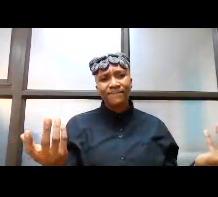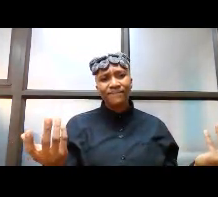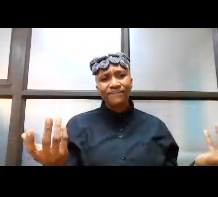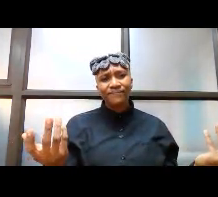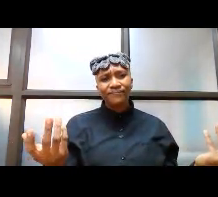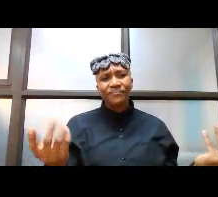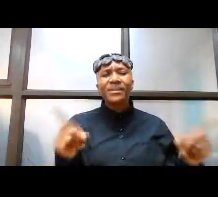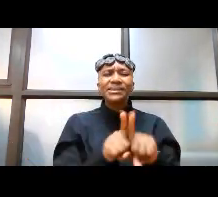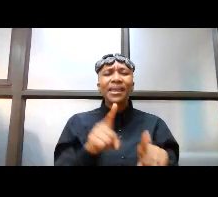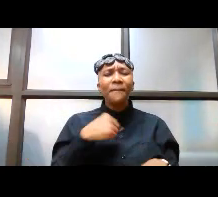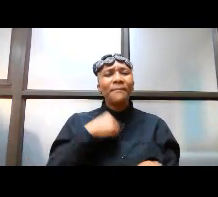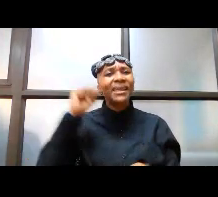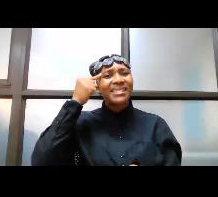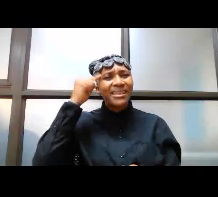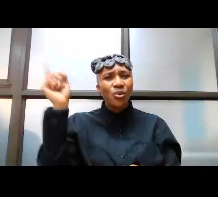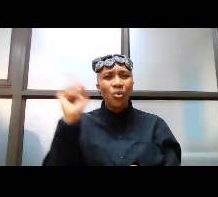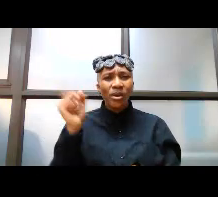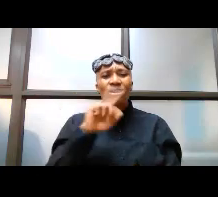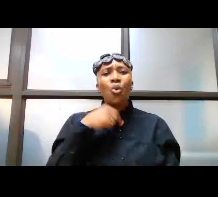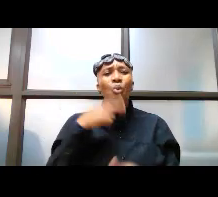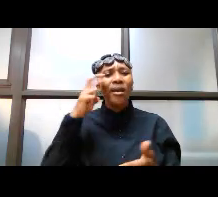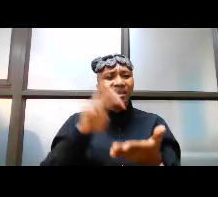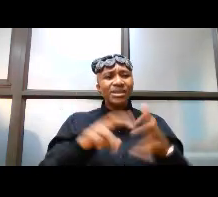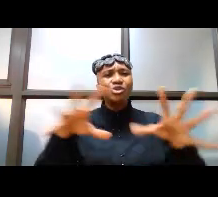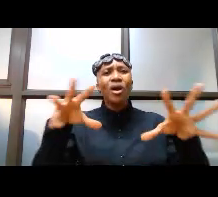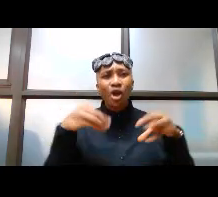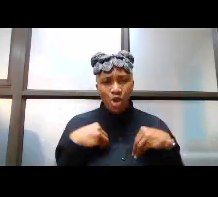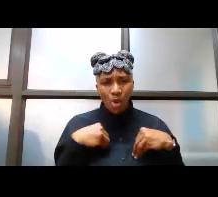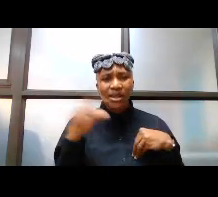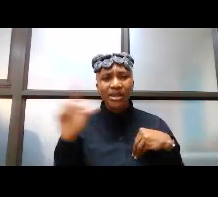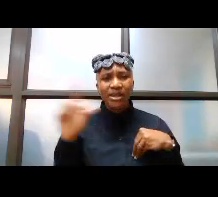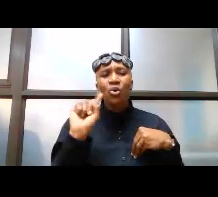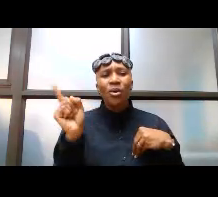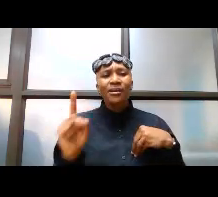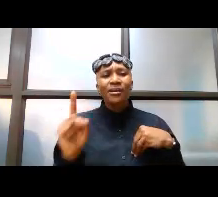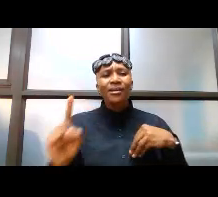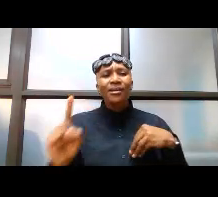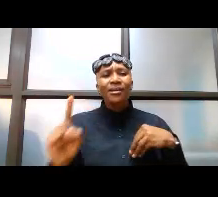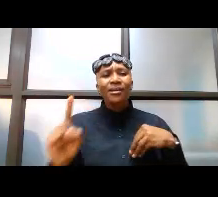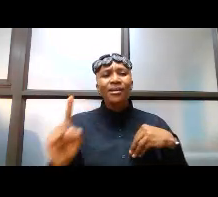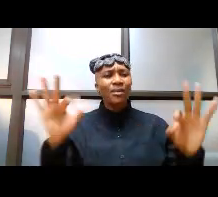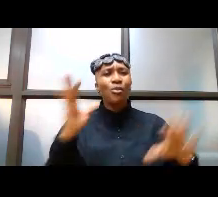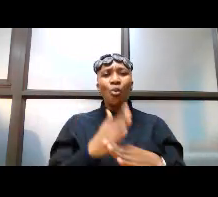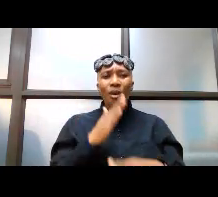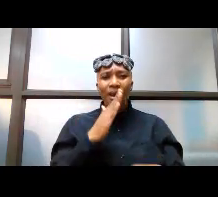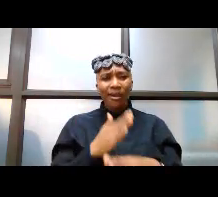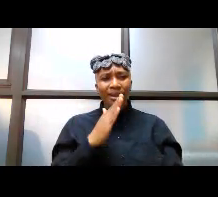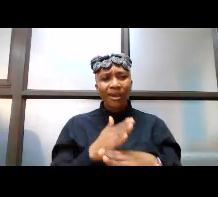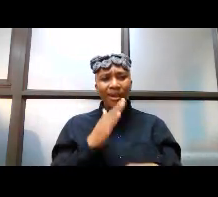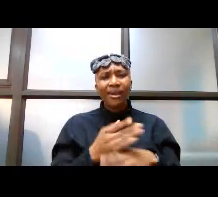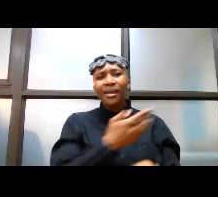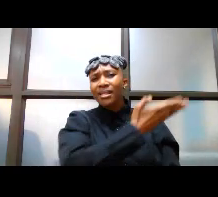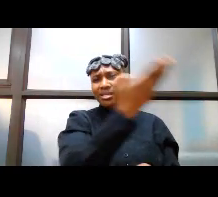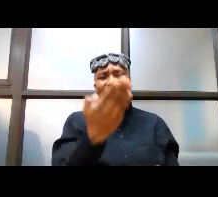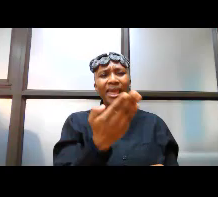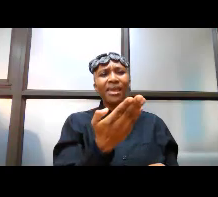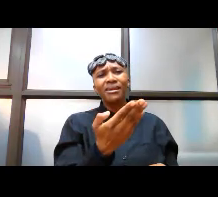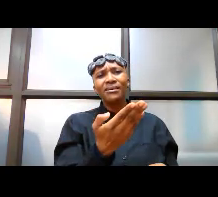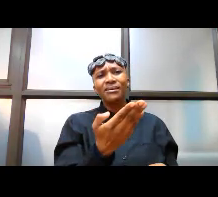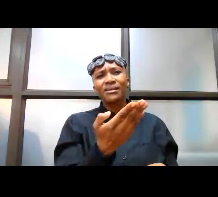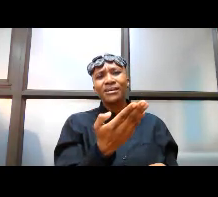and I think we also need to acknowledge the incredible work that you're doing with lack of